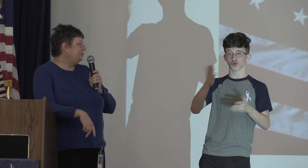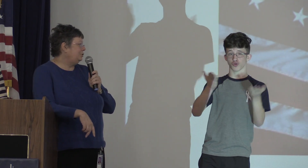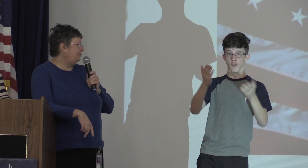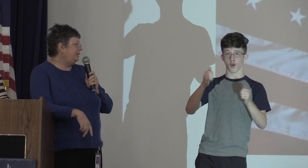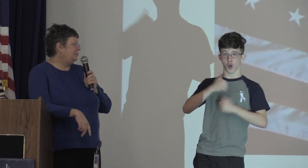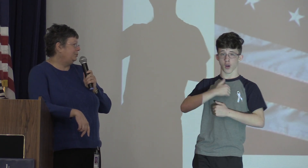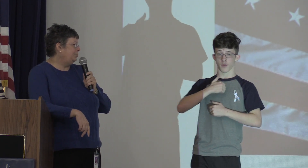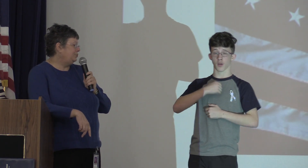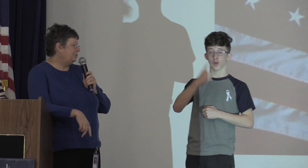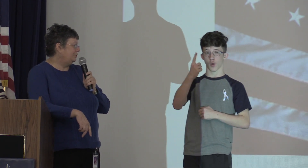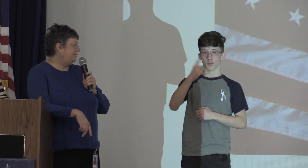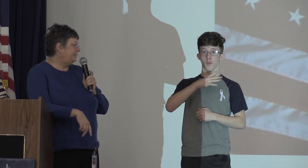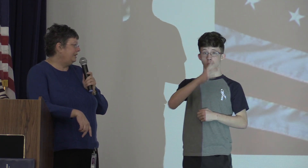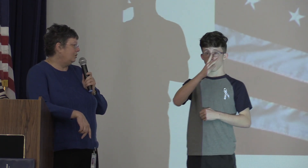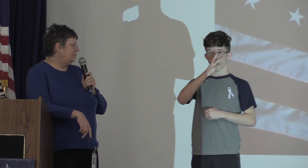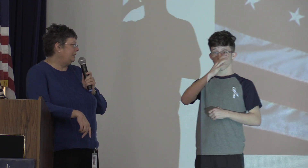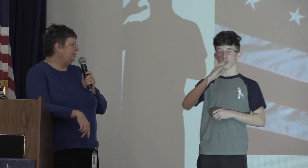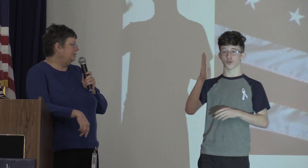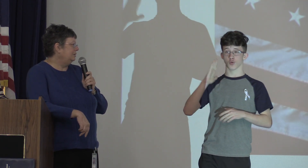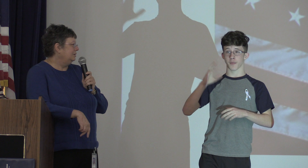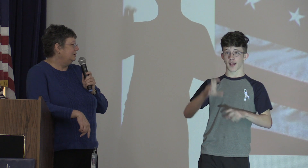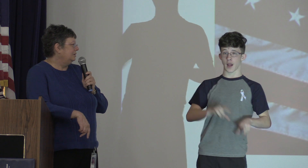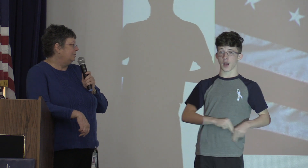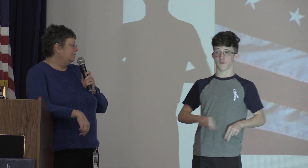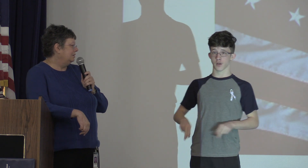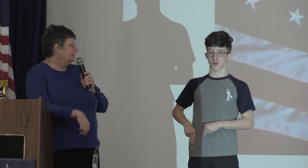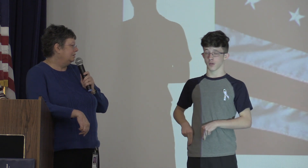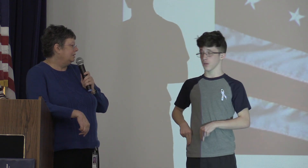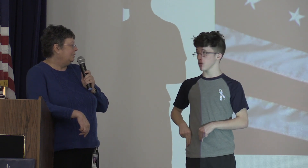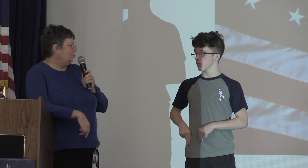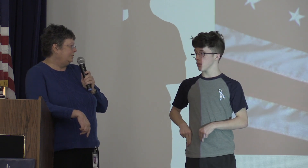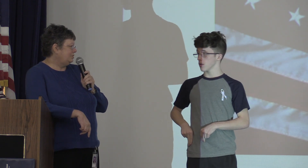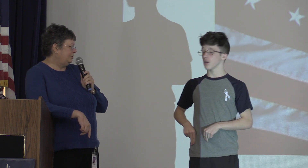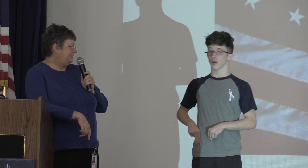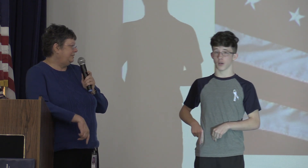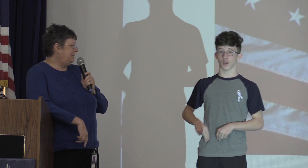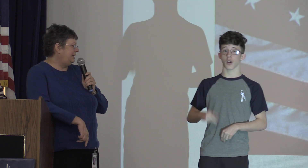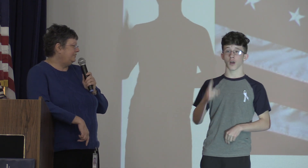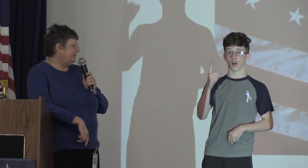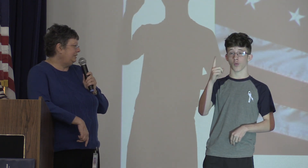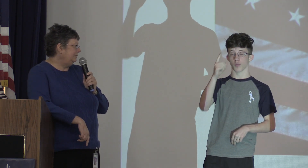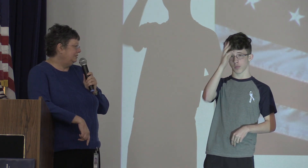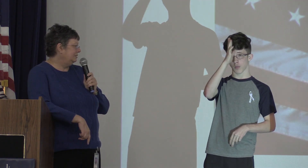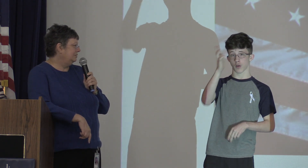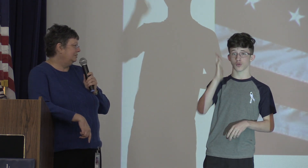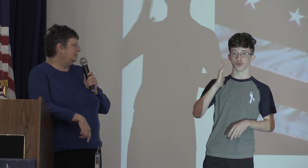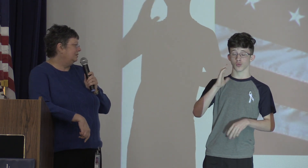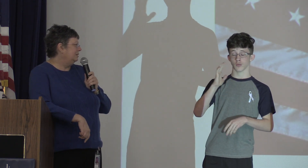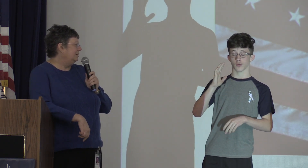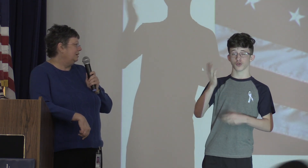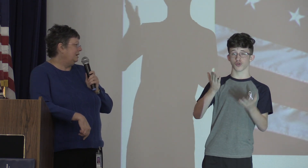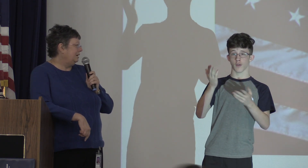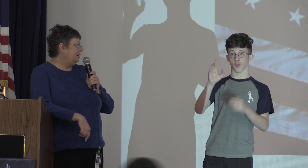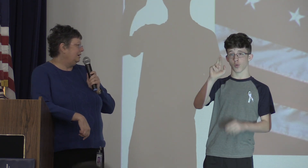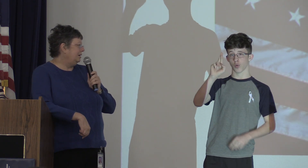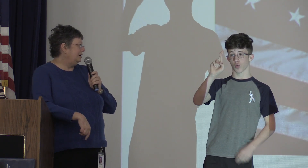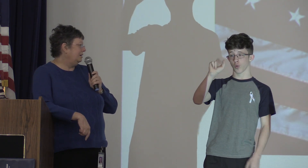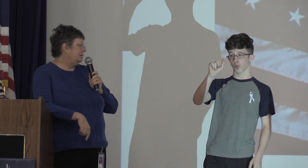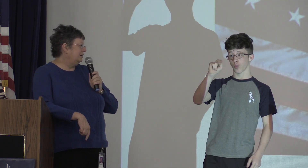I have two people who served in the Army. One served in the Navy,